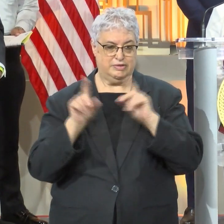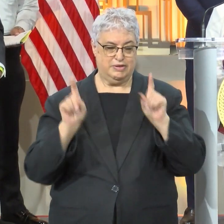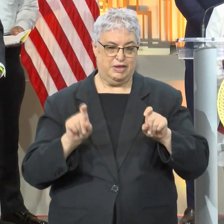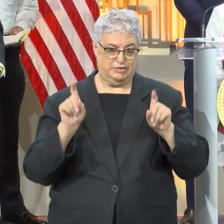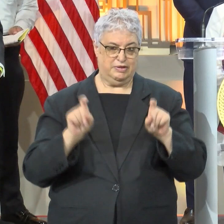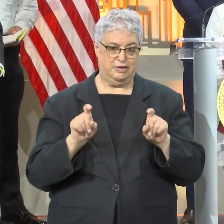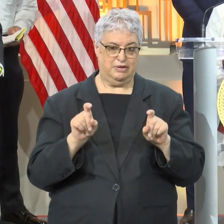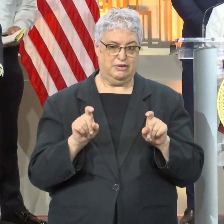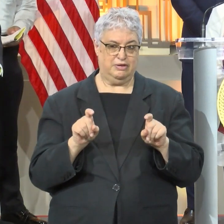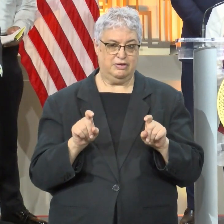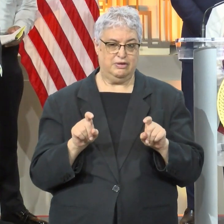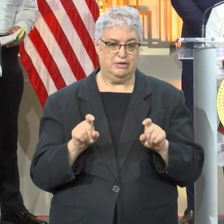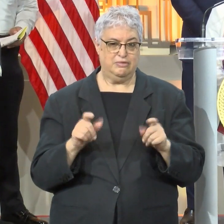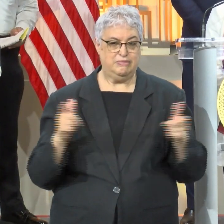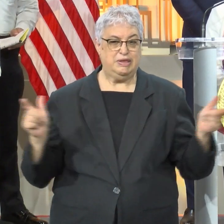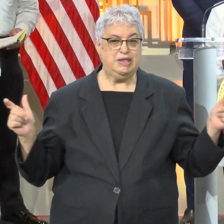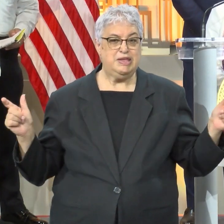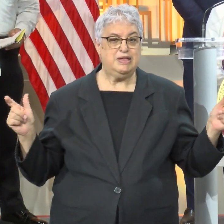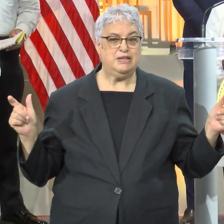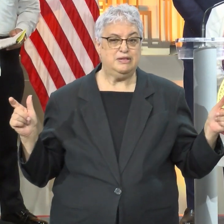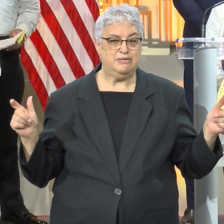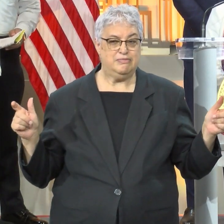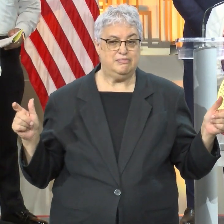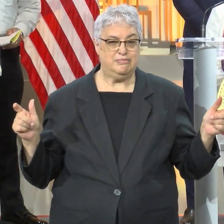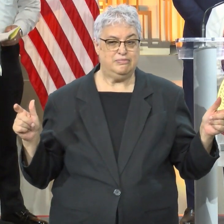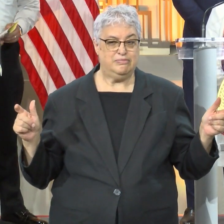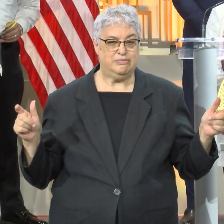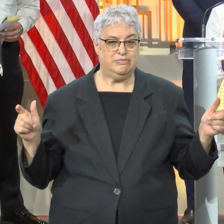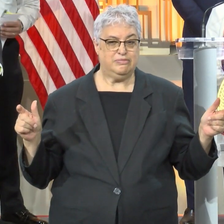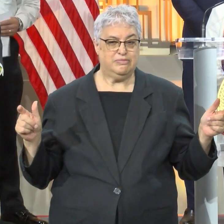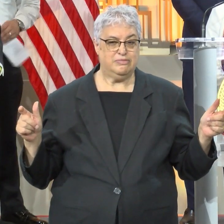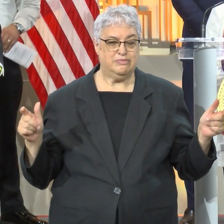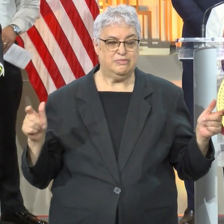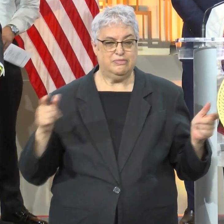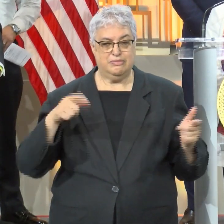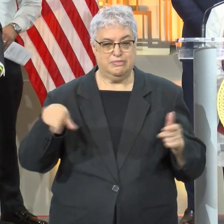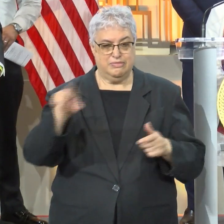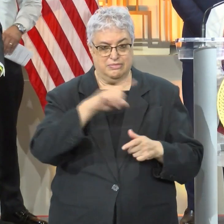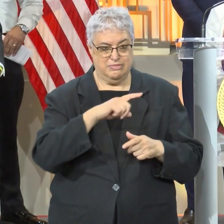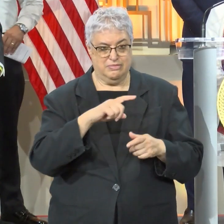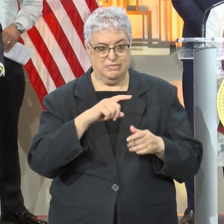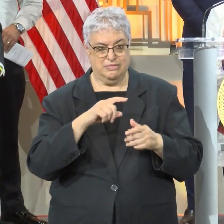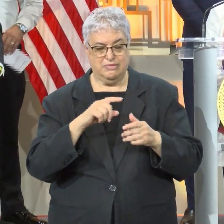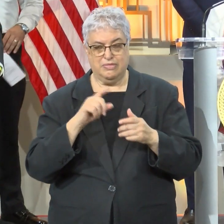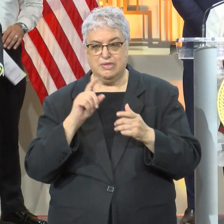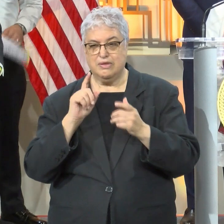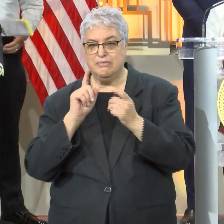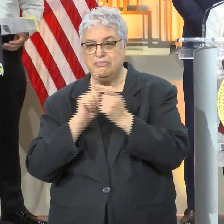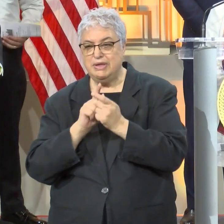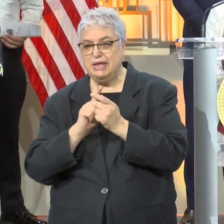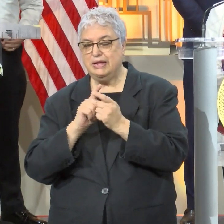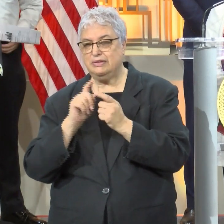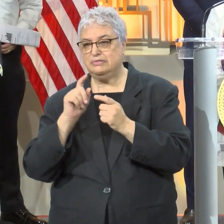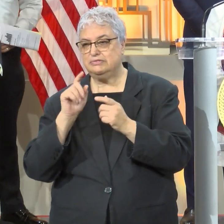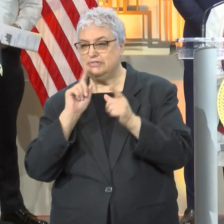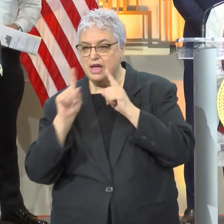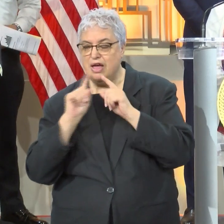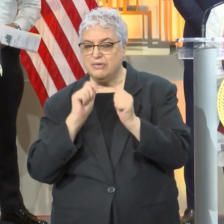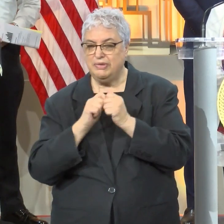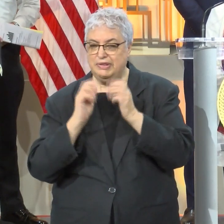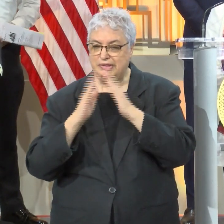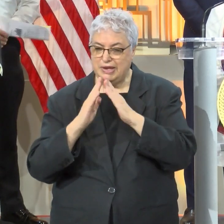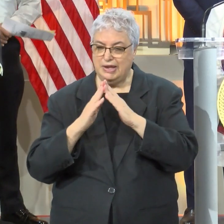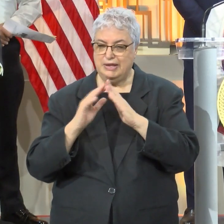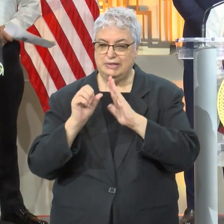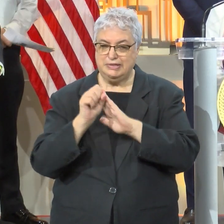has been enormous. And if you engage with other cities and states, we find